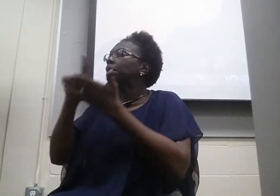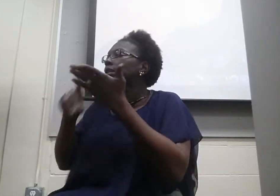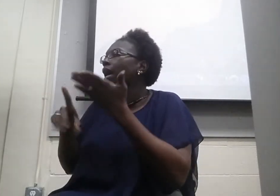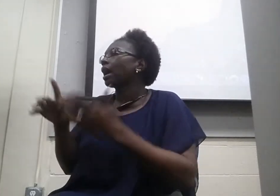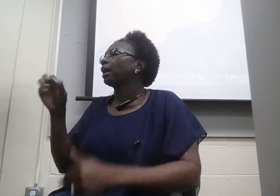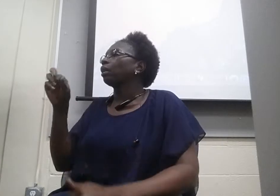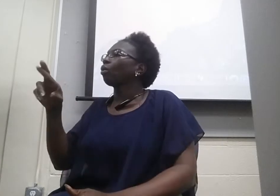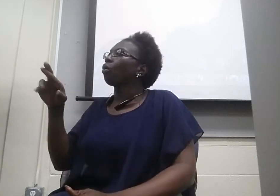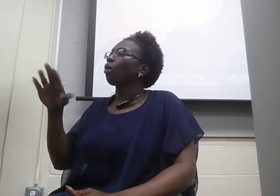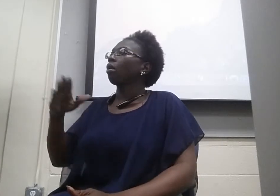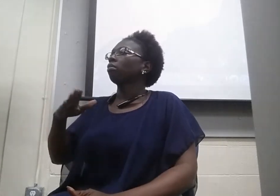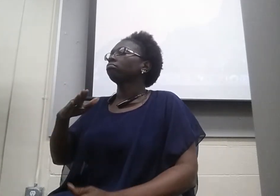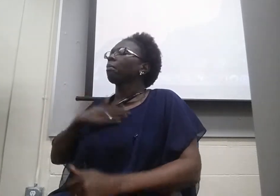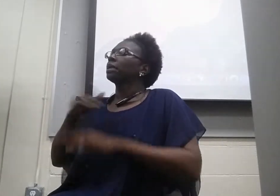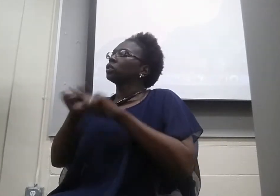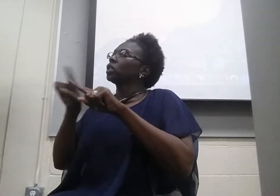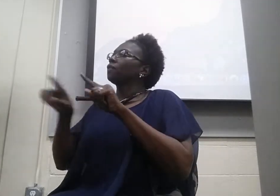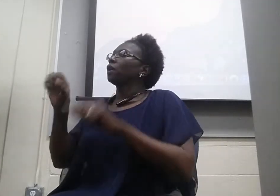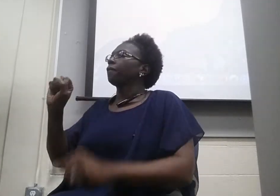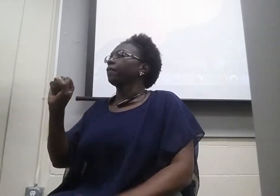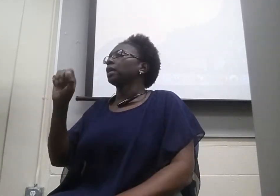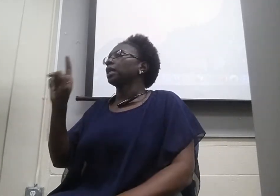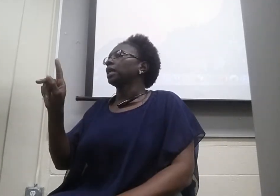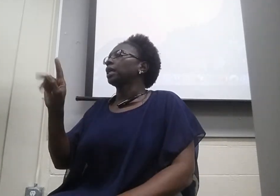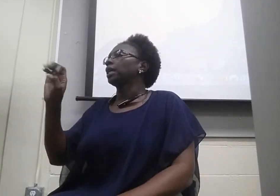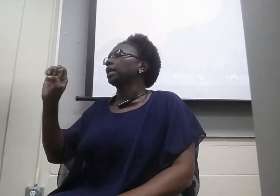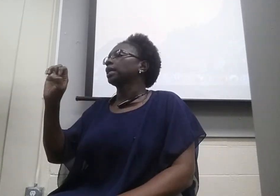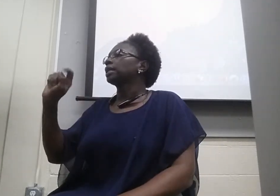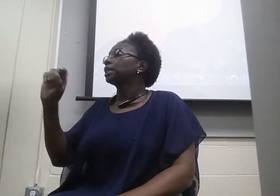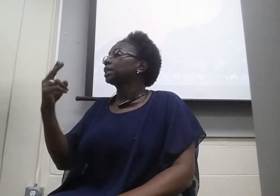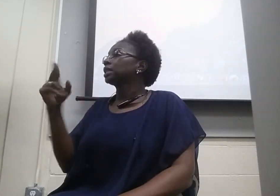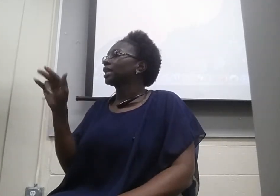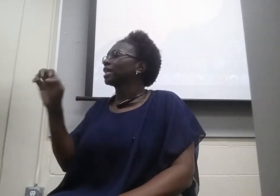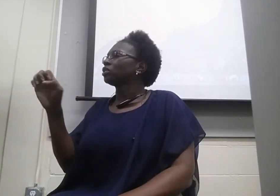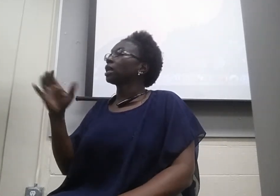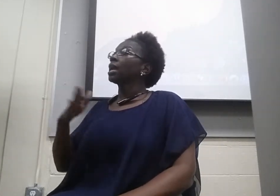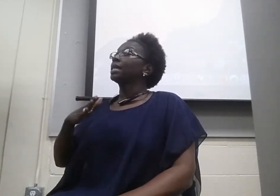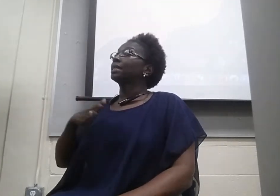So it's just really my playground. So this is how I develop an idea.